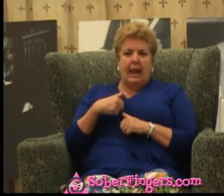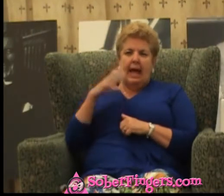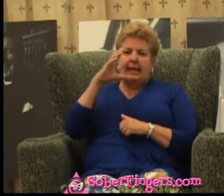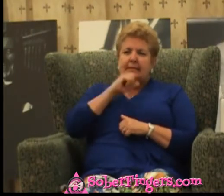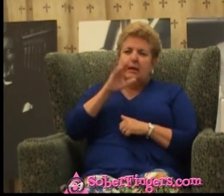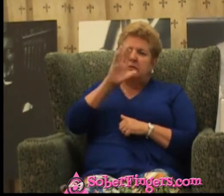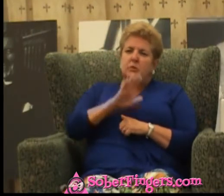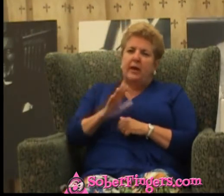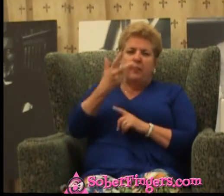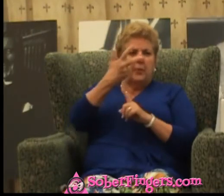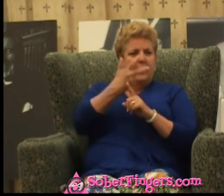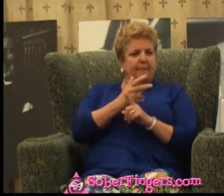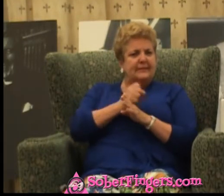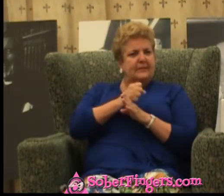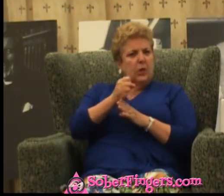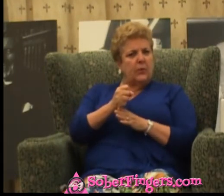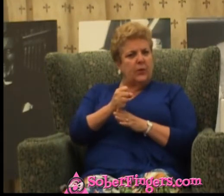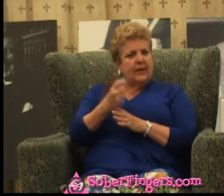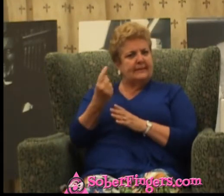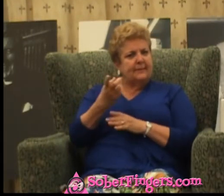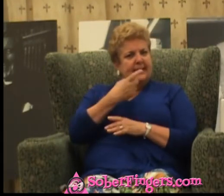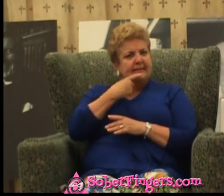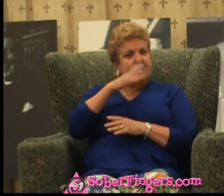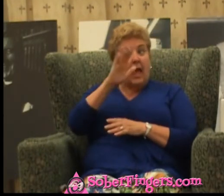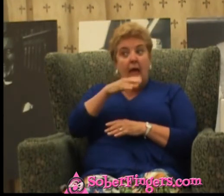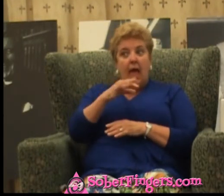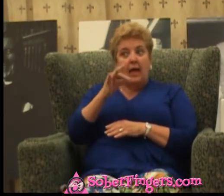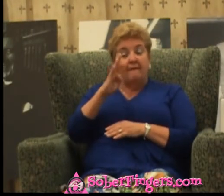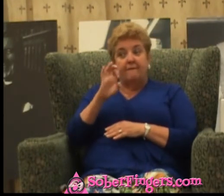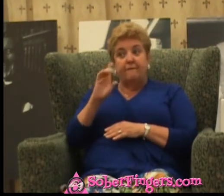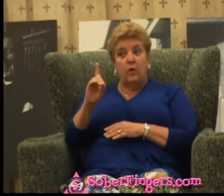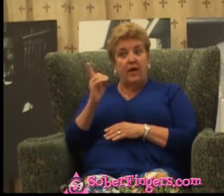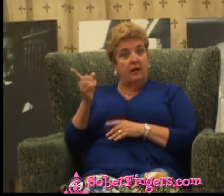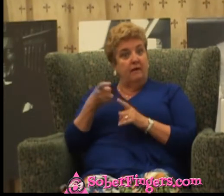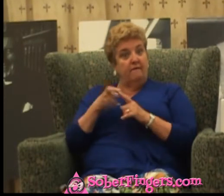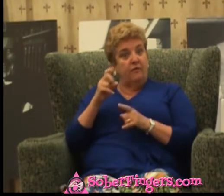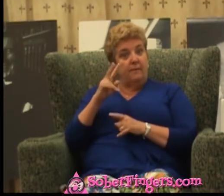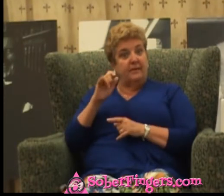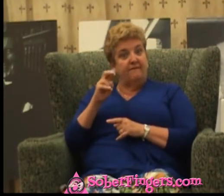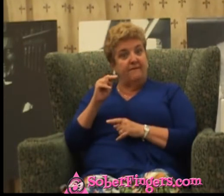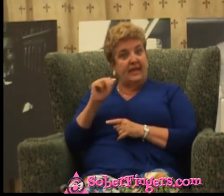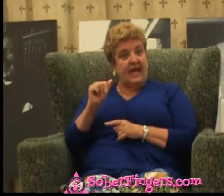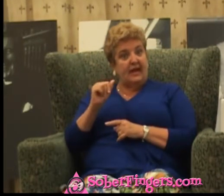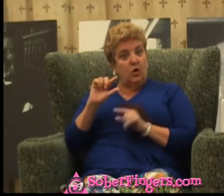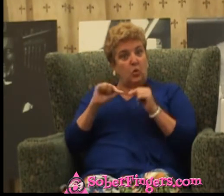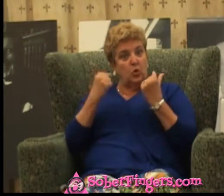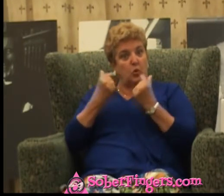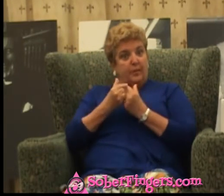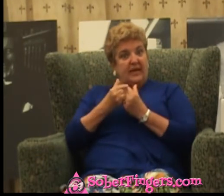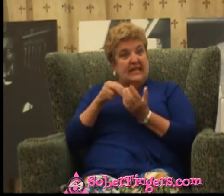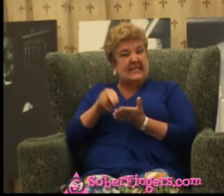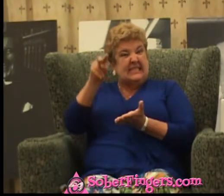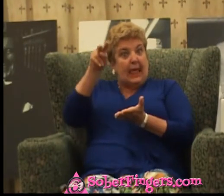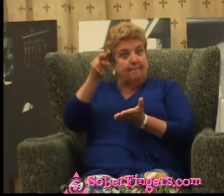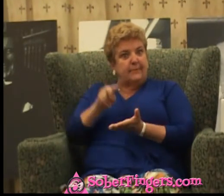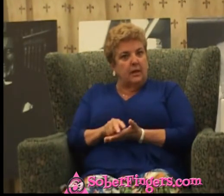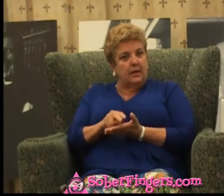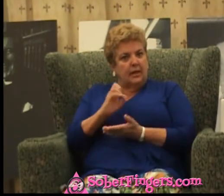sobriety, and somebody said, "Hey, Fred out in the Vienna group slipped." And I remember going,